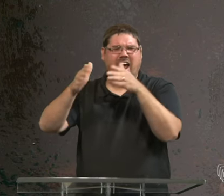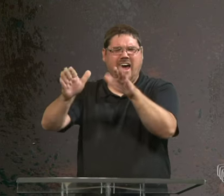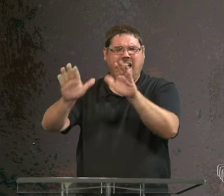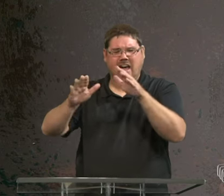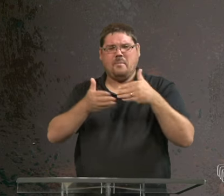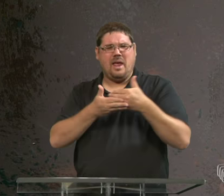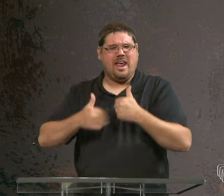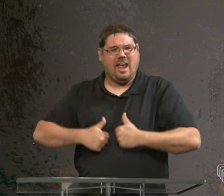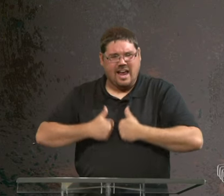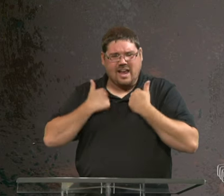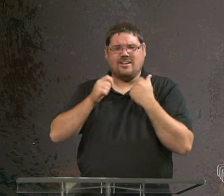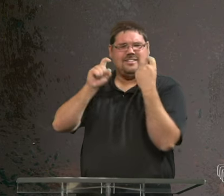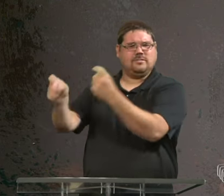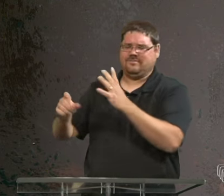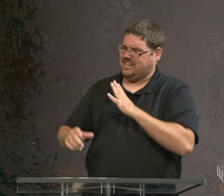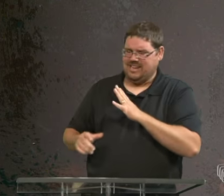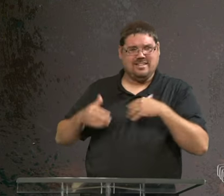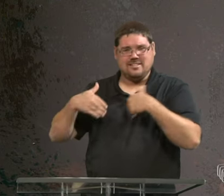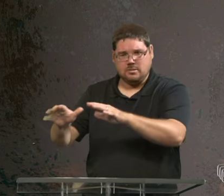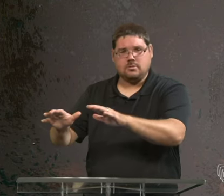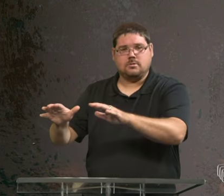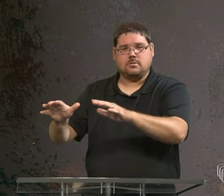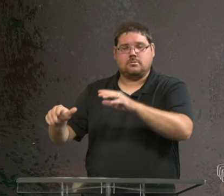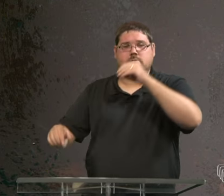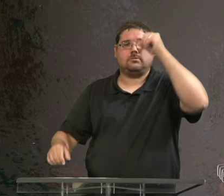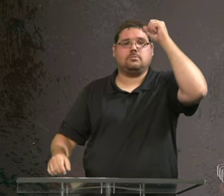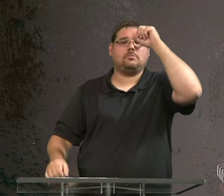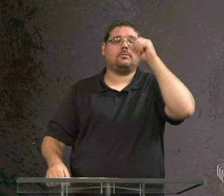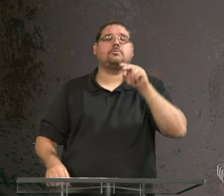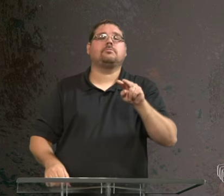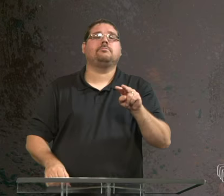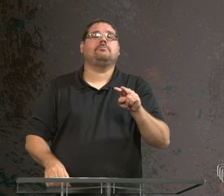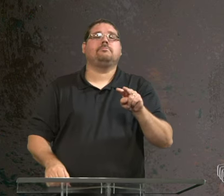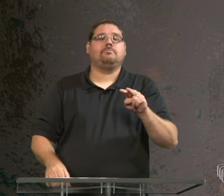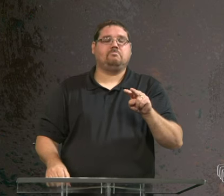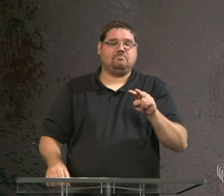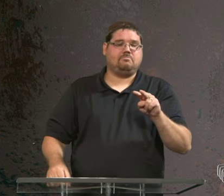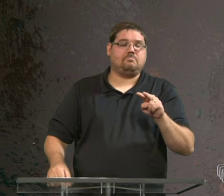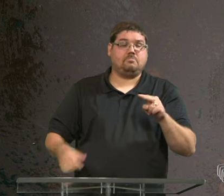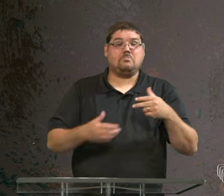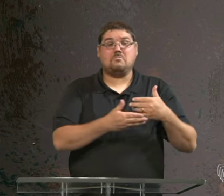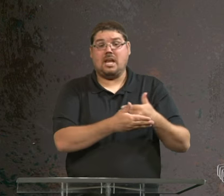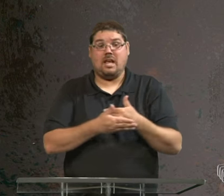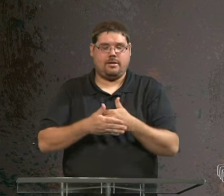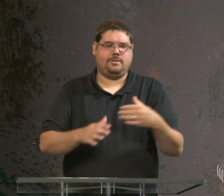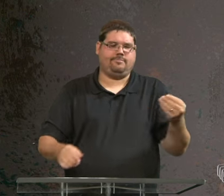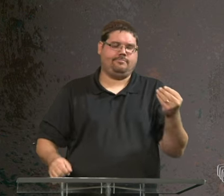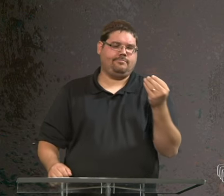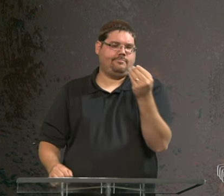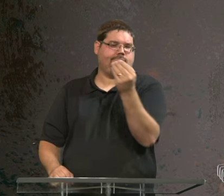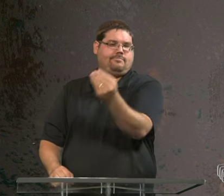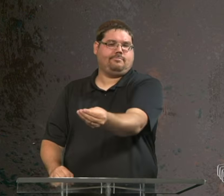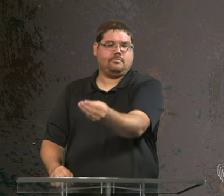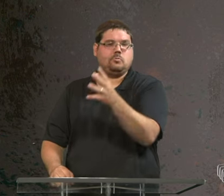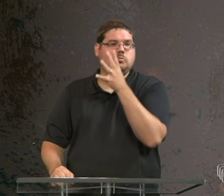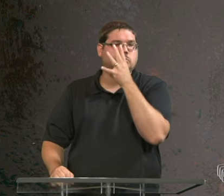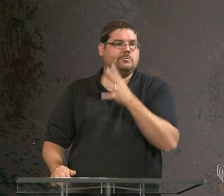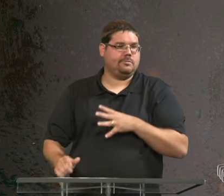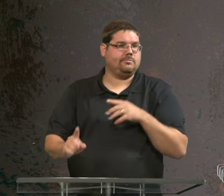baby, the one that's still alive, she said, "Please don't kill that baby. Go ahead and give it to the other woman." So